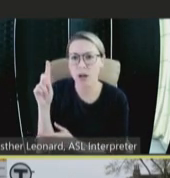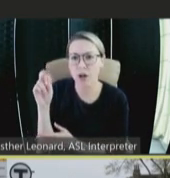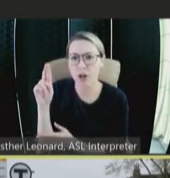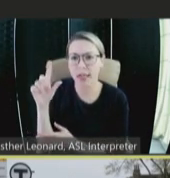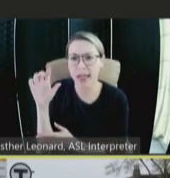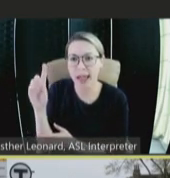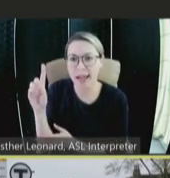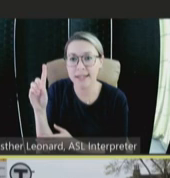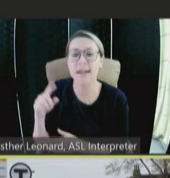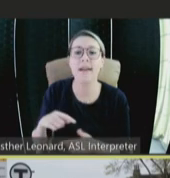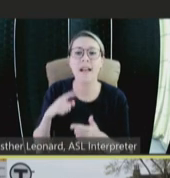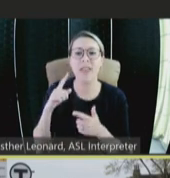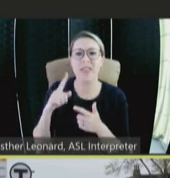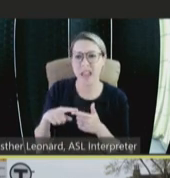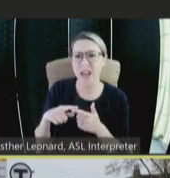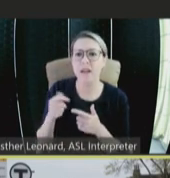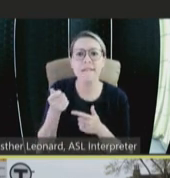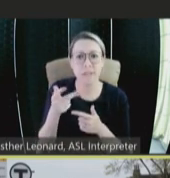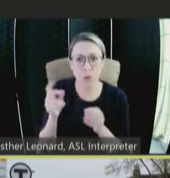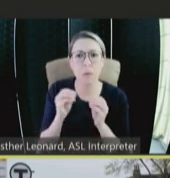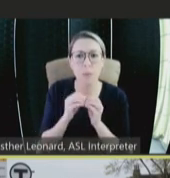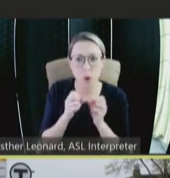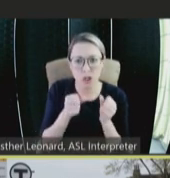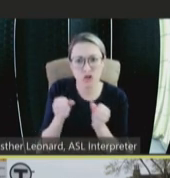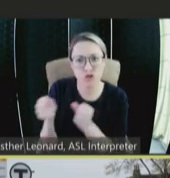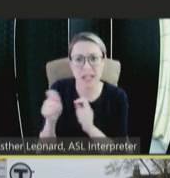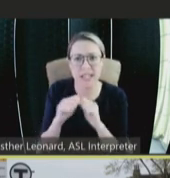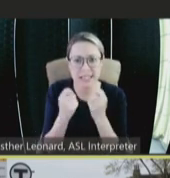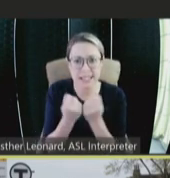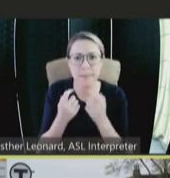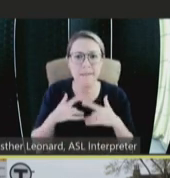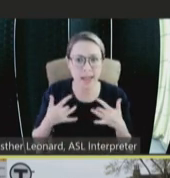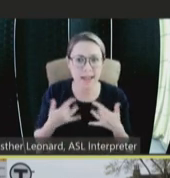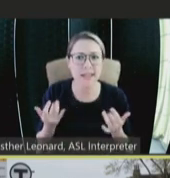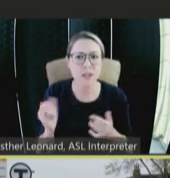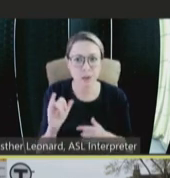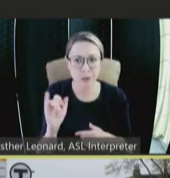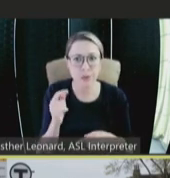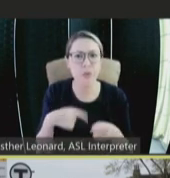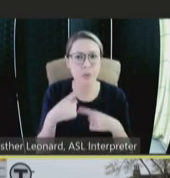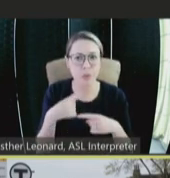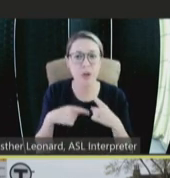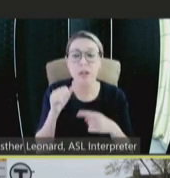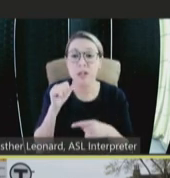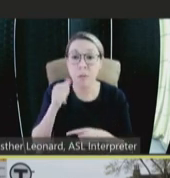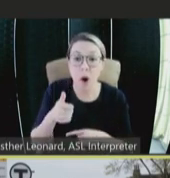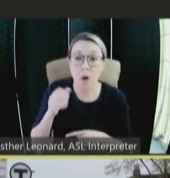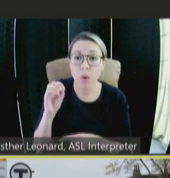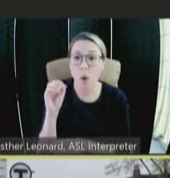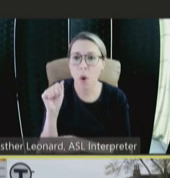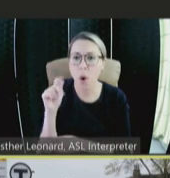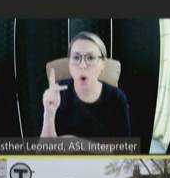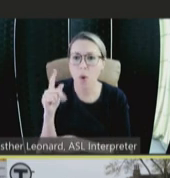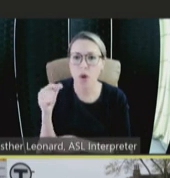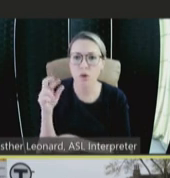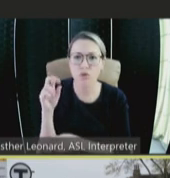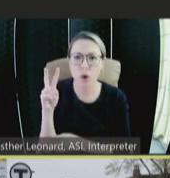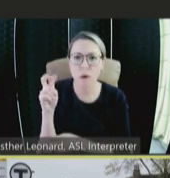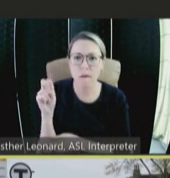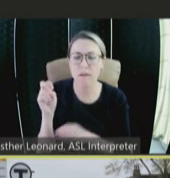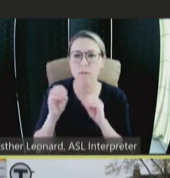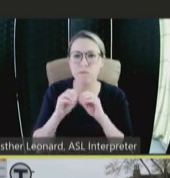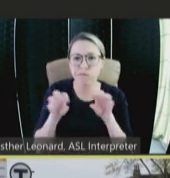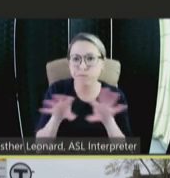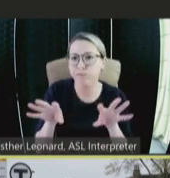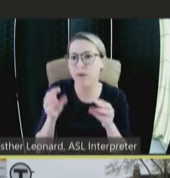And then we have a couple more street teams events coming up as well. Tomorrow we'll be at Oak Grove disseminating information about Western Arc